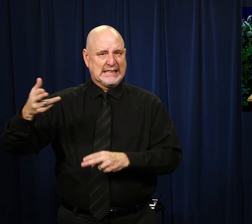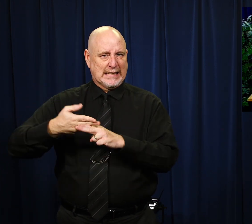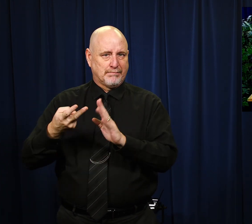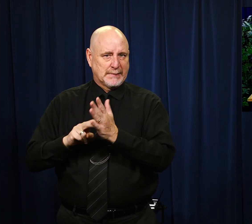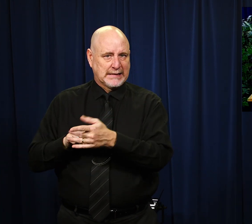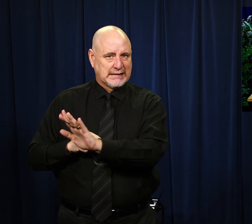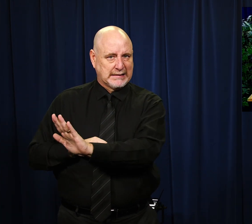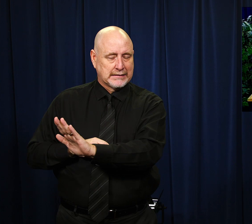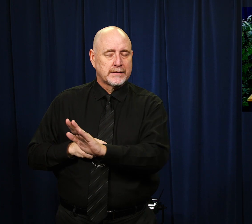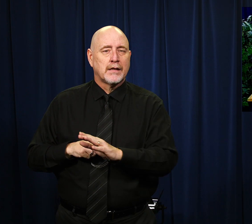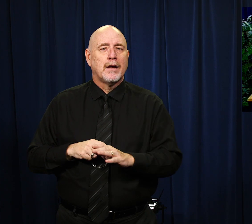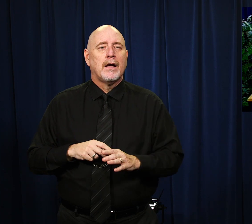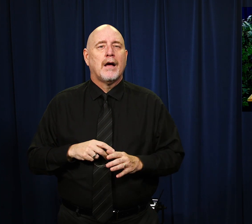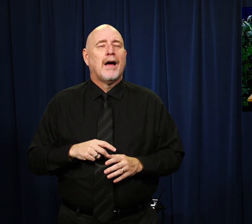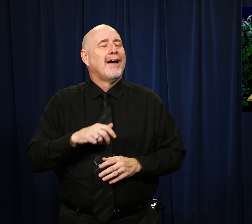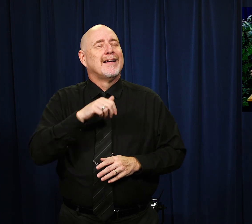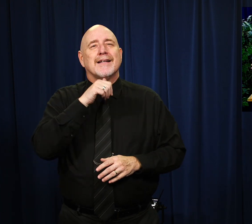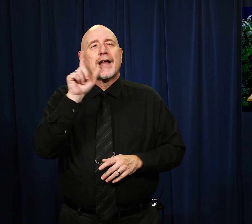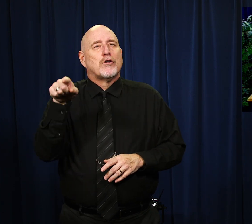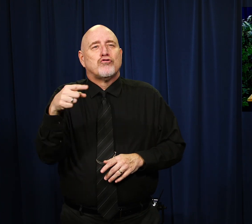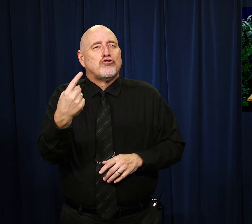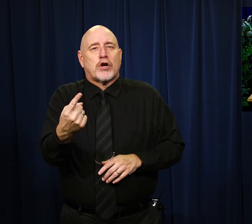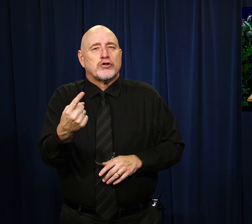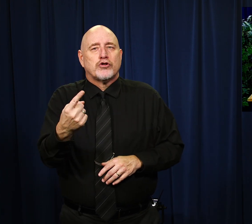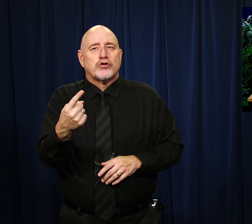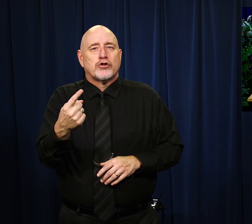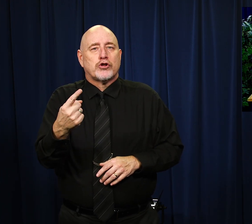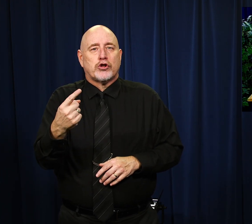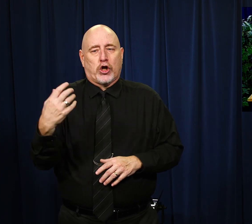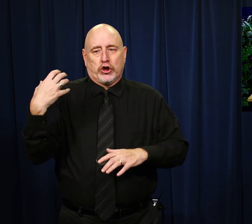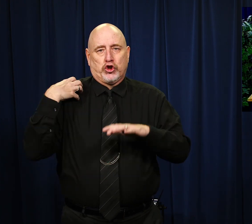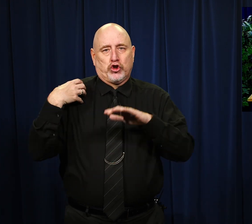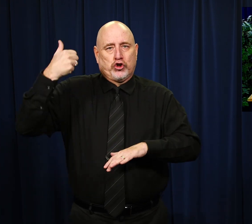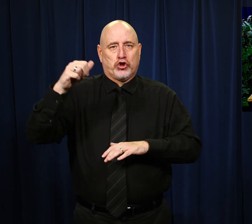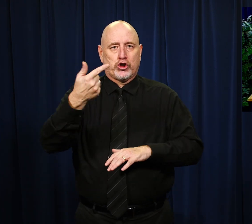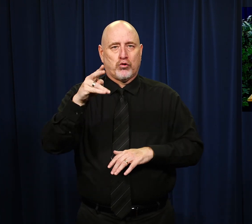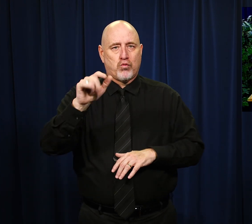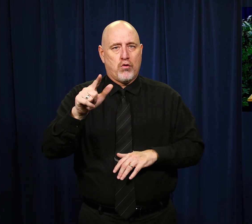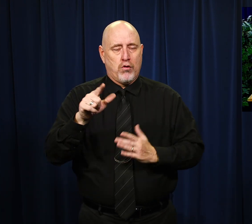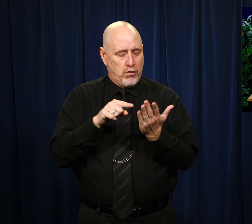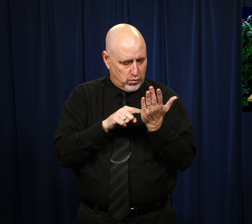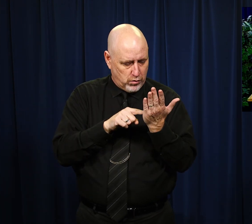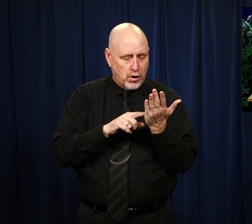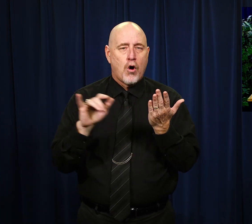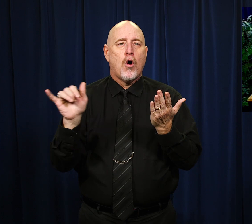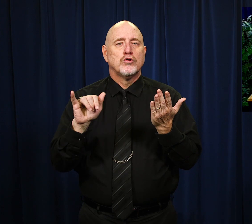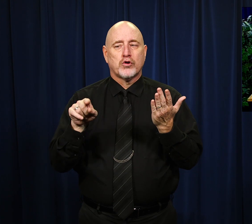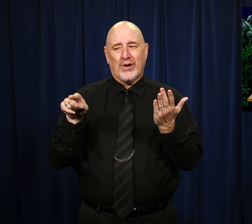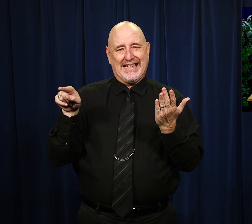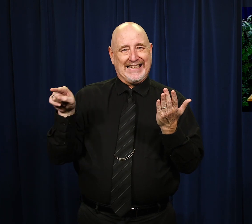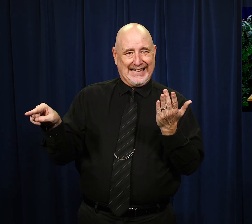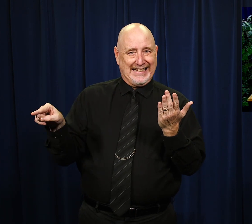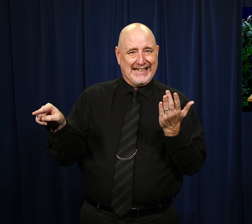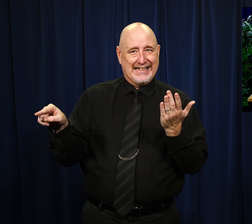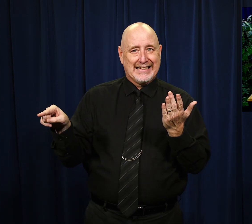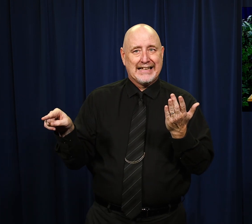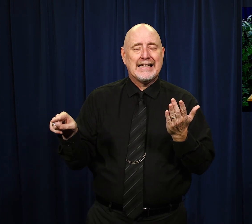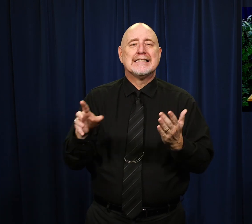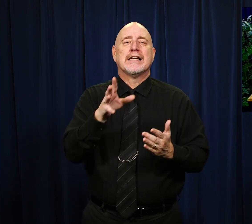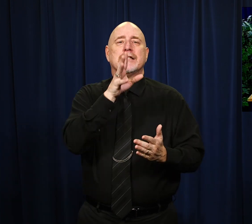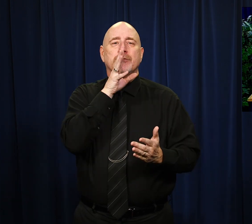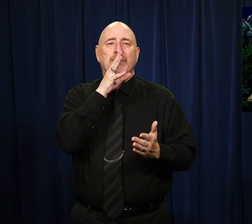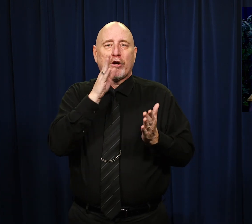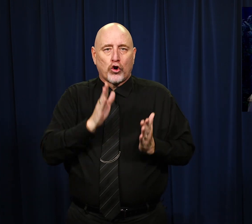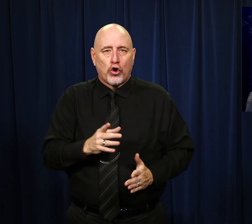means. So he's not just a general, as we see here in the scriptures, but we also see then that he is a